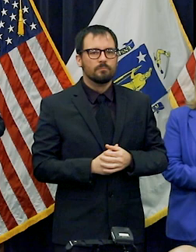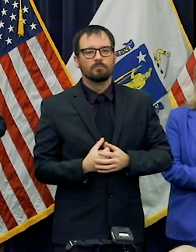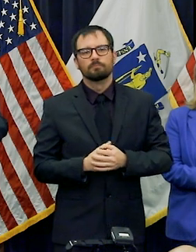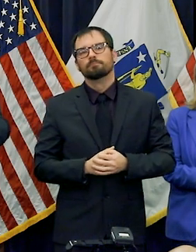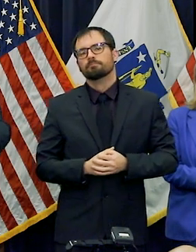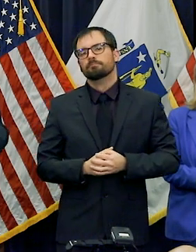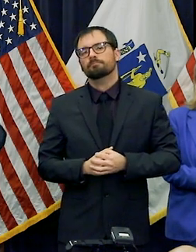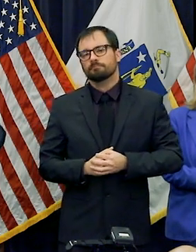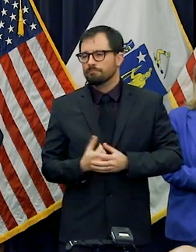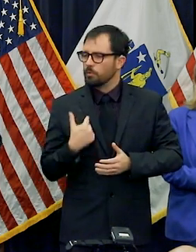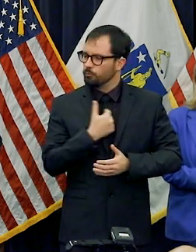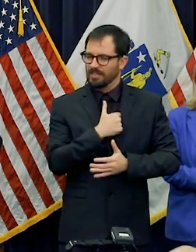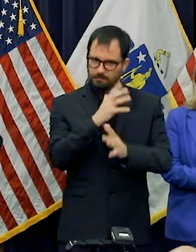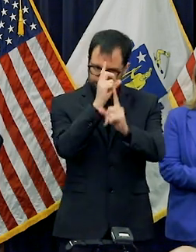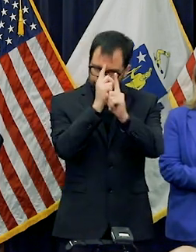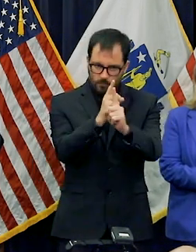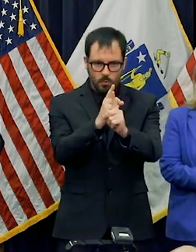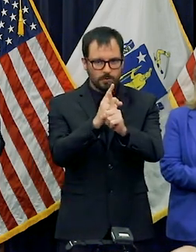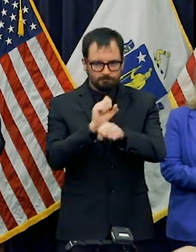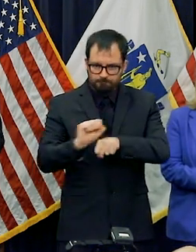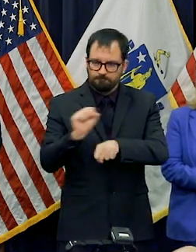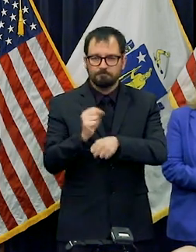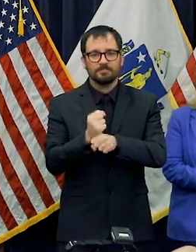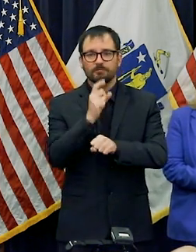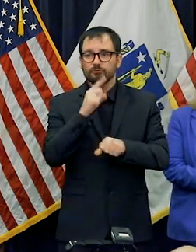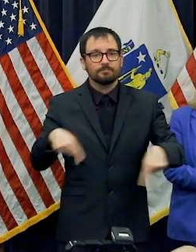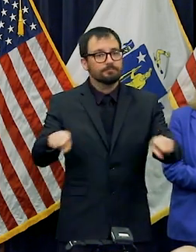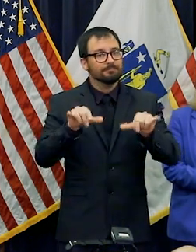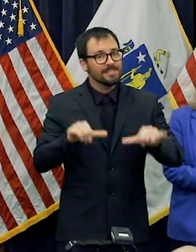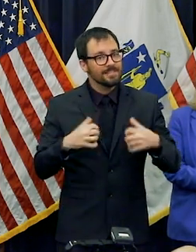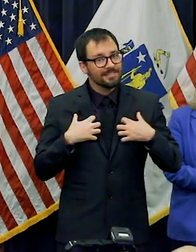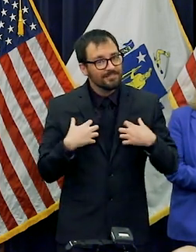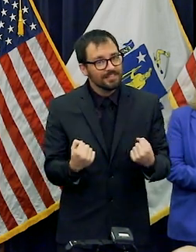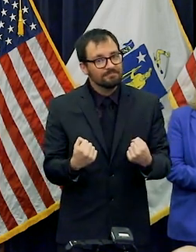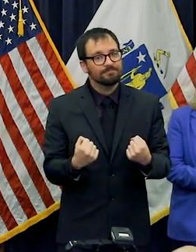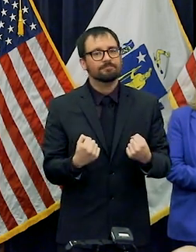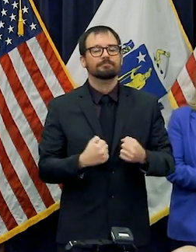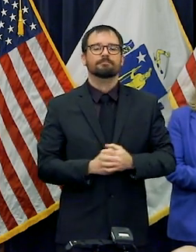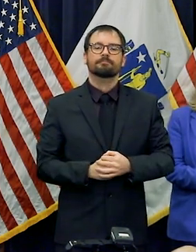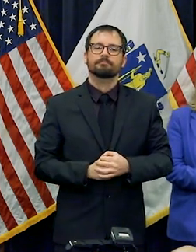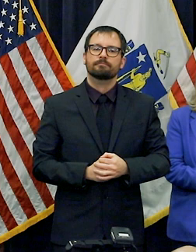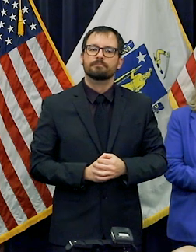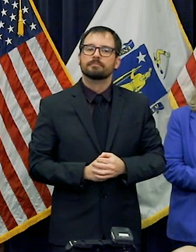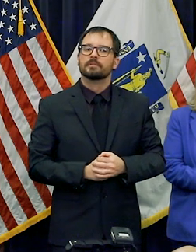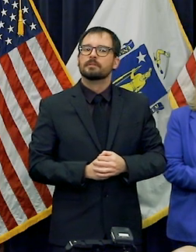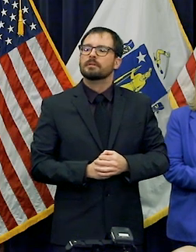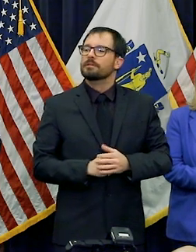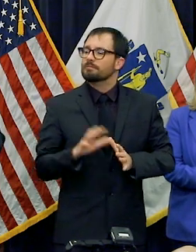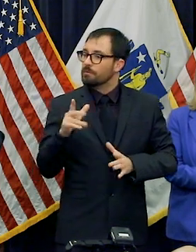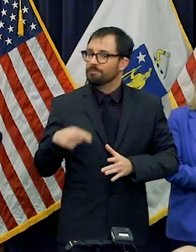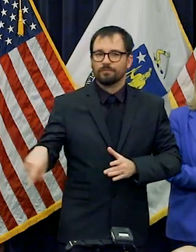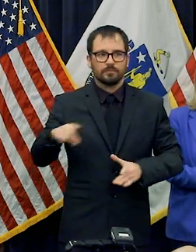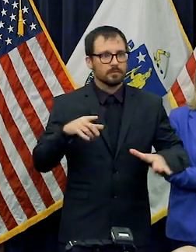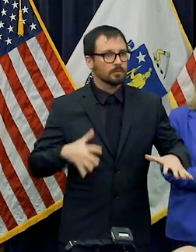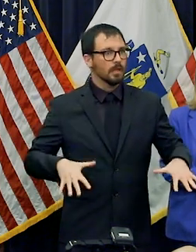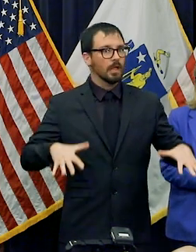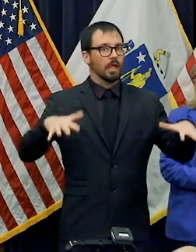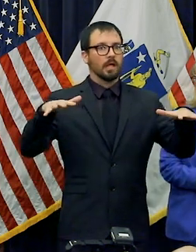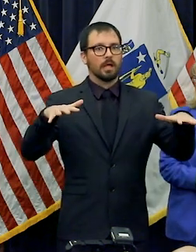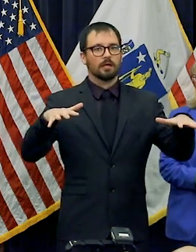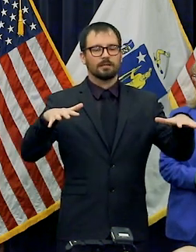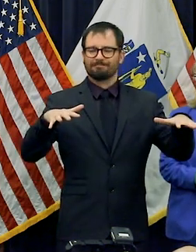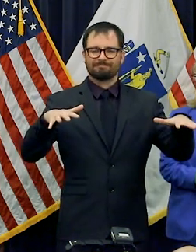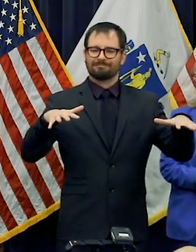important that everybody maintain what I would describe as a level head for the next few months as we work our way through